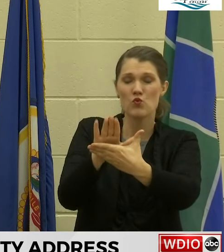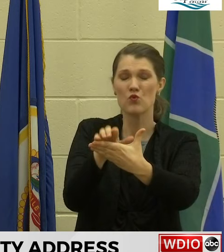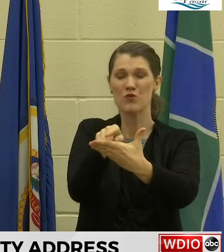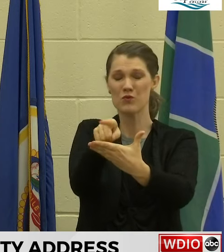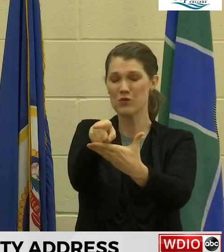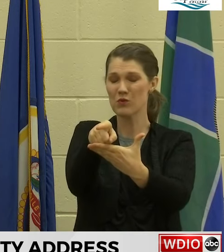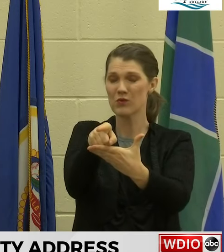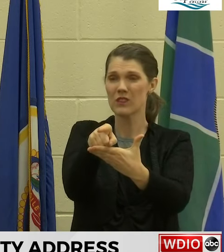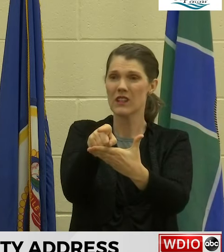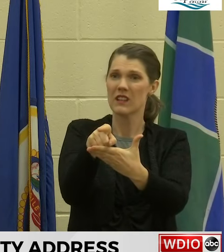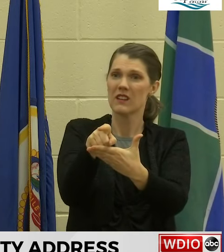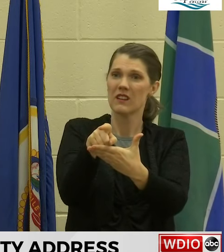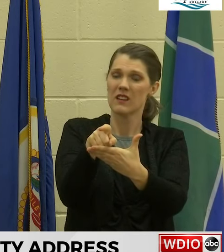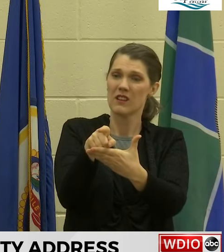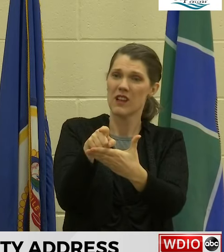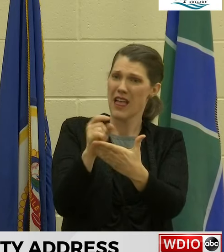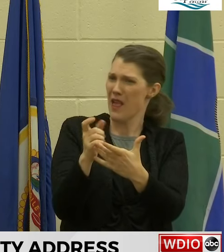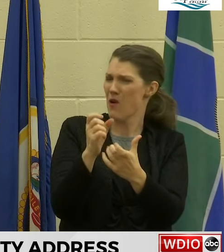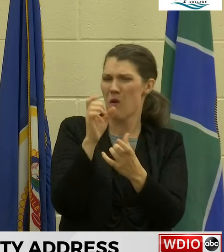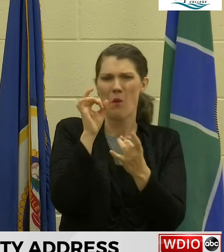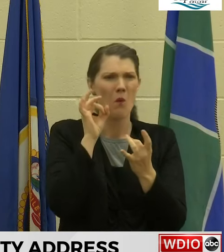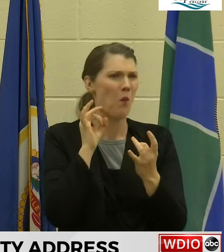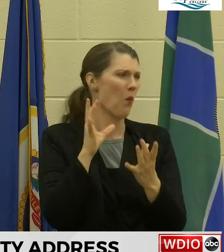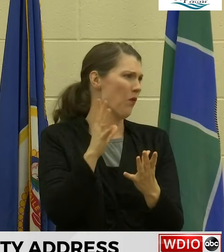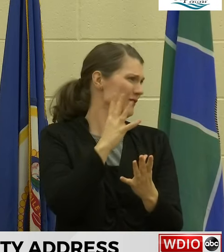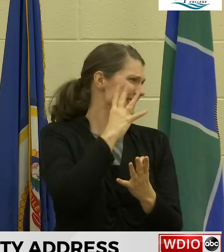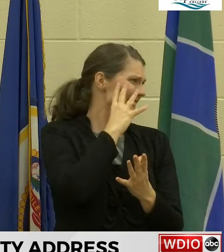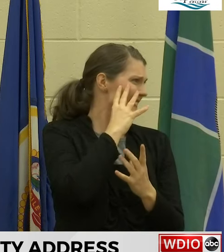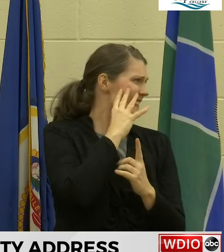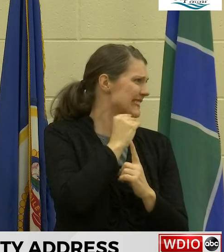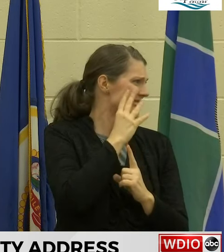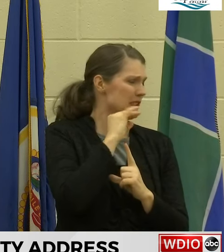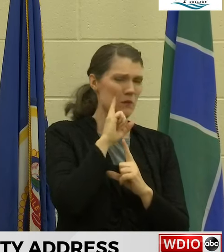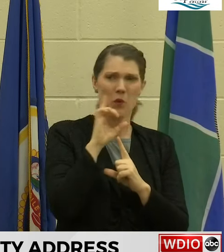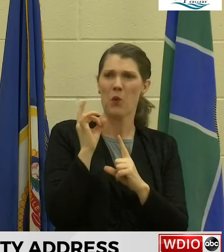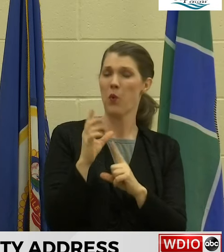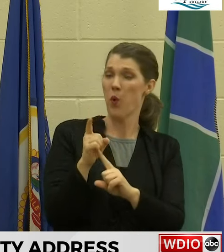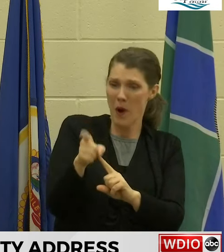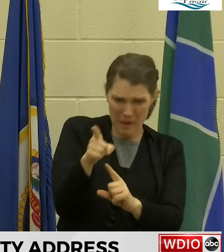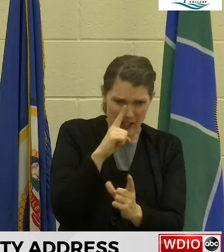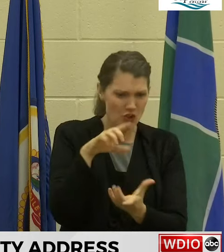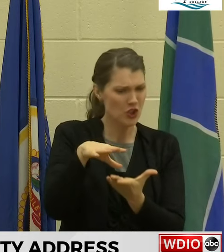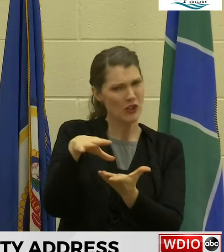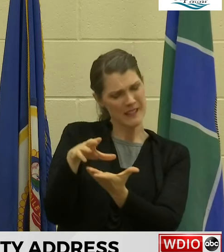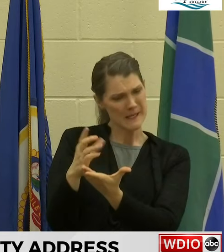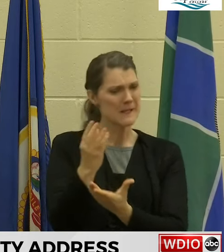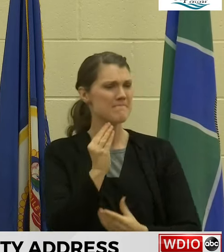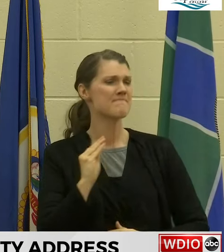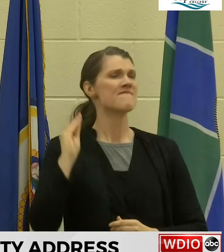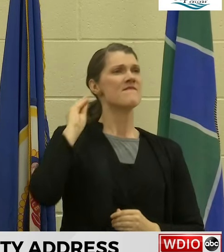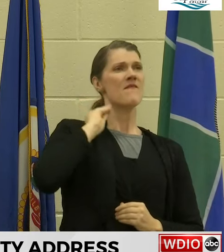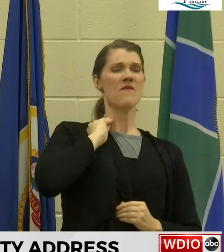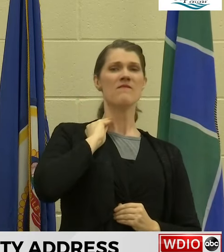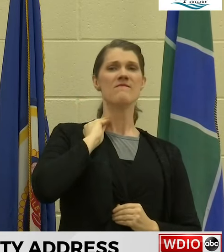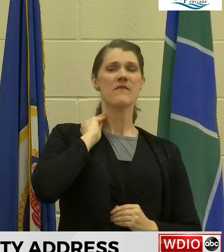and harnessed it to inspire positive change. Ruth was known as a woman of integrity,